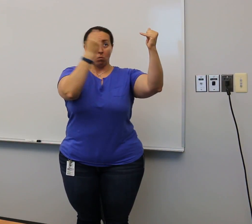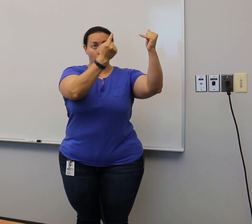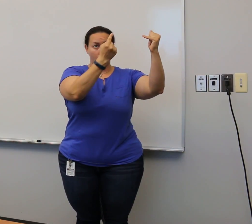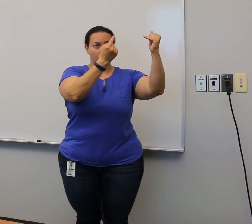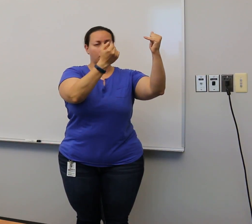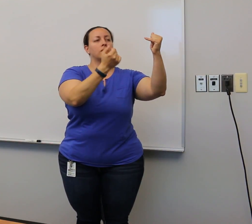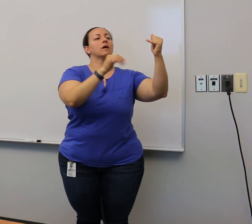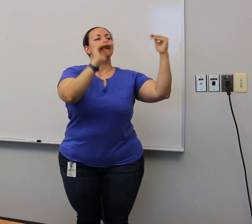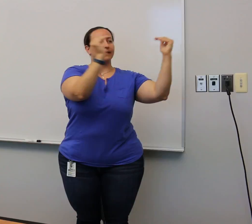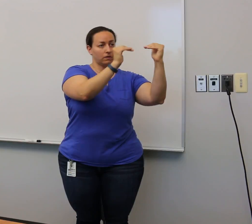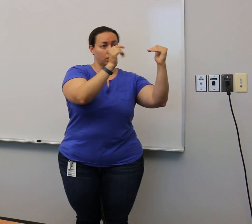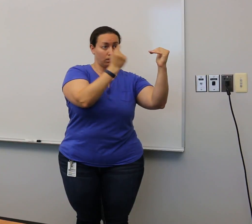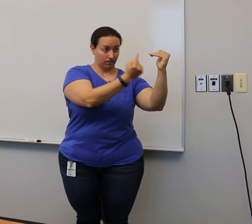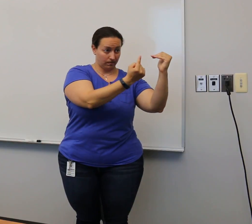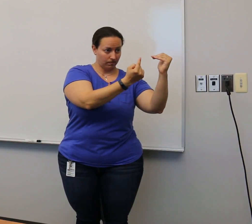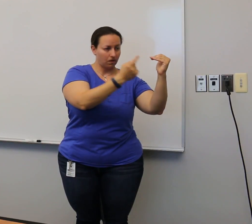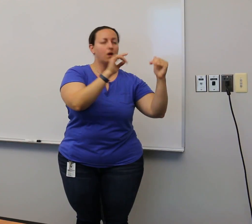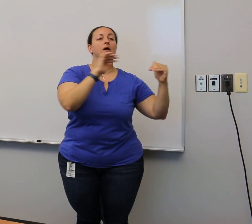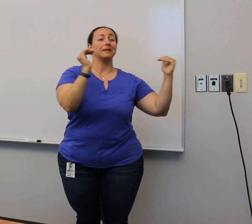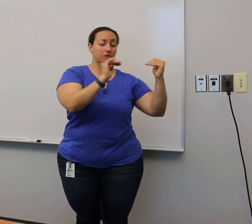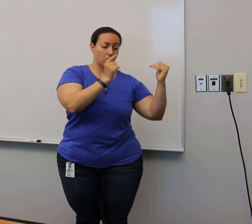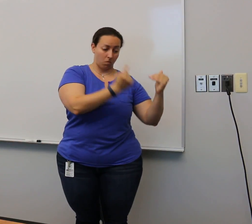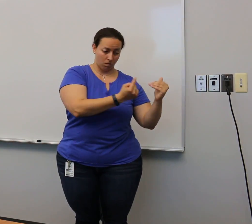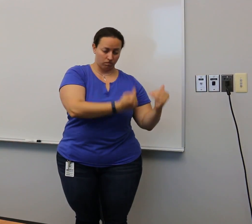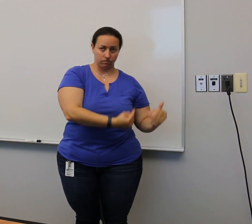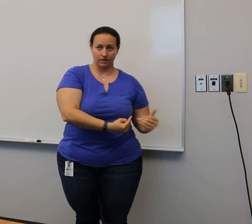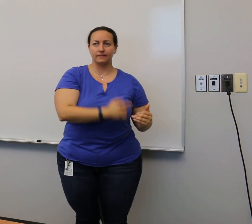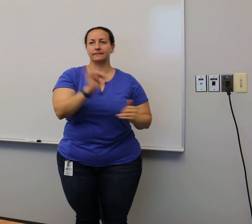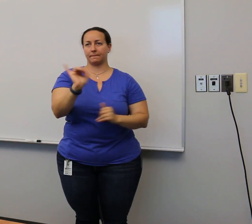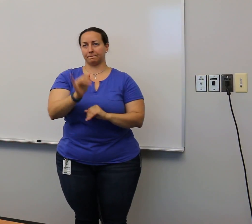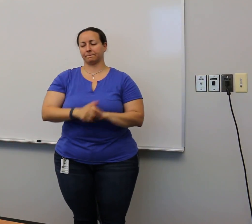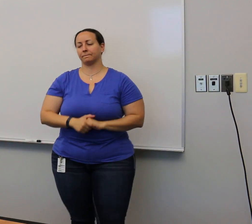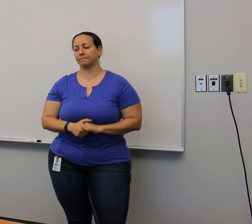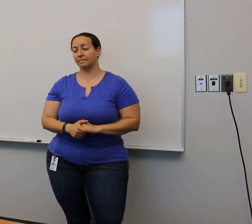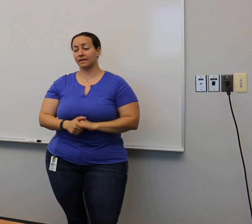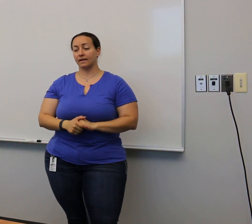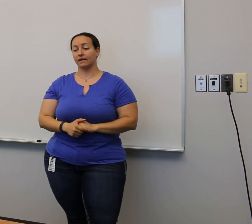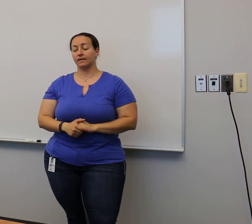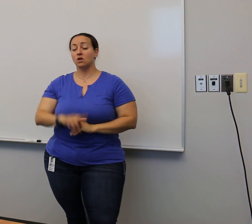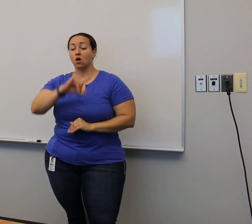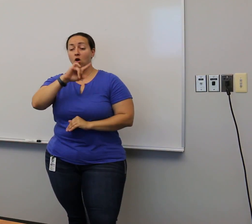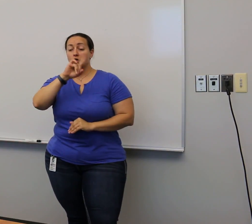Last question, 3 plus 6 divided by -2, again.